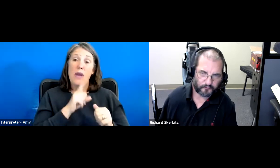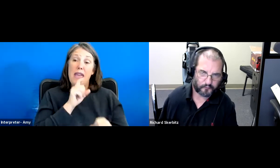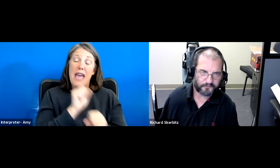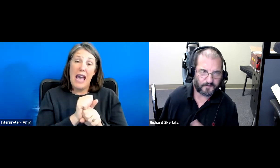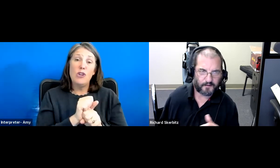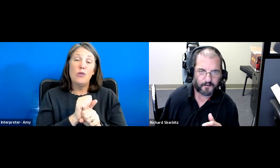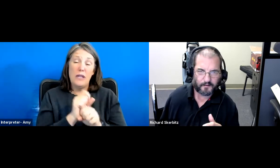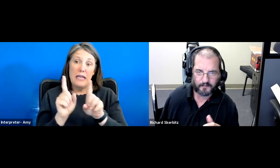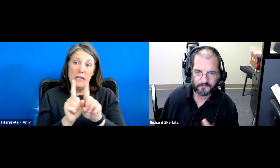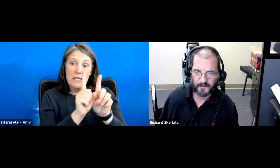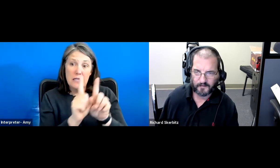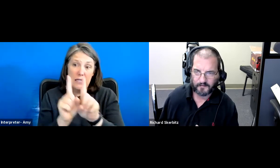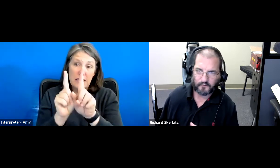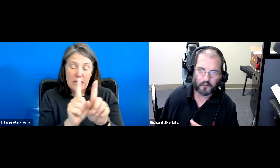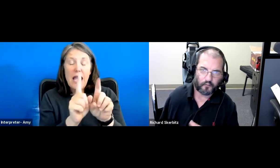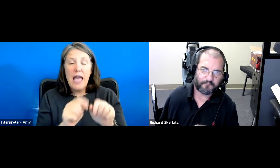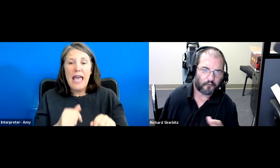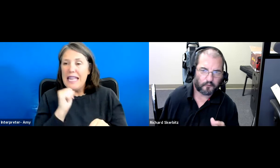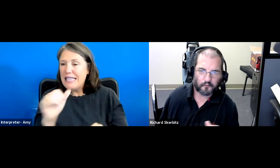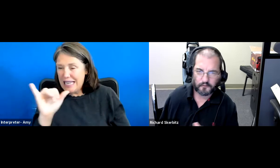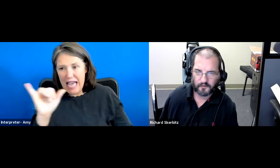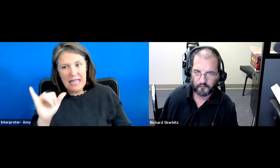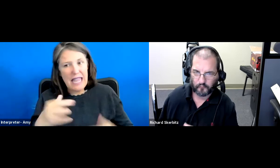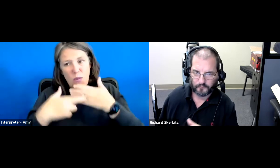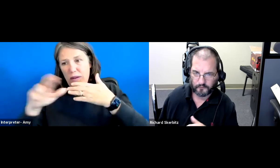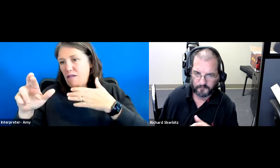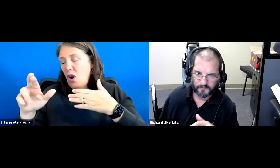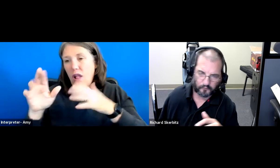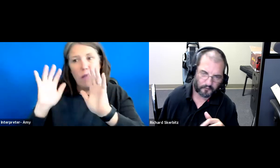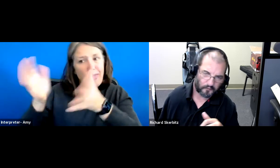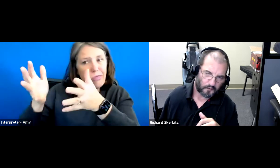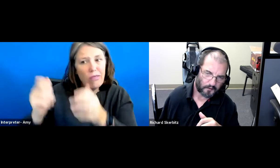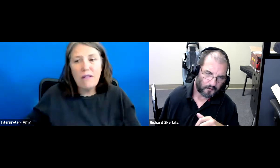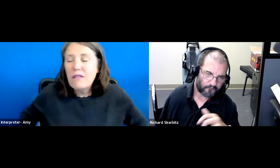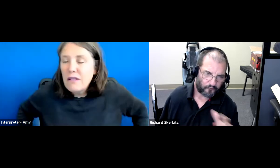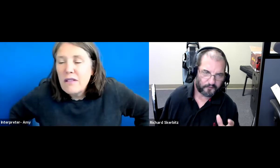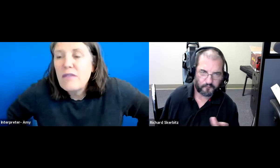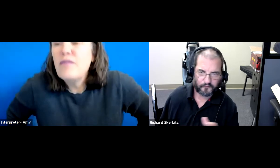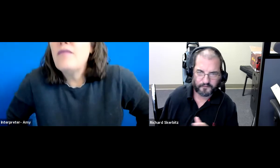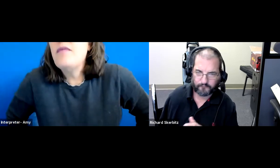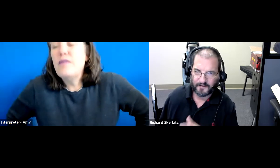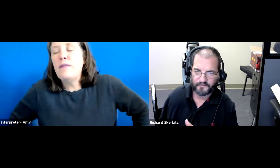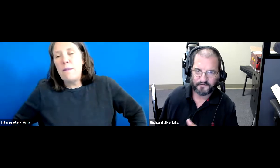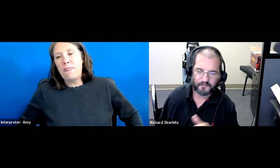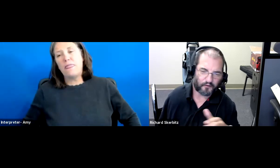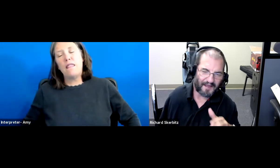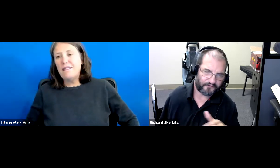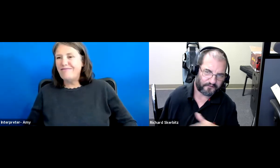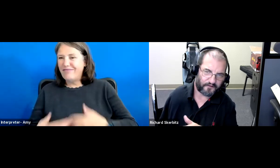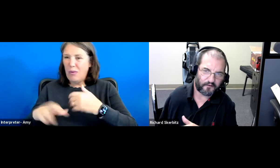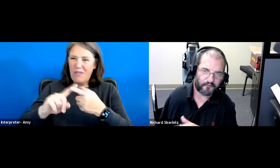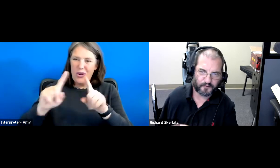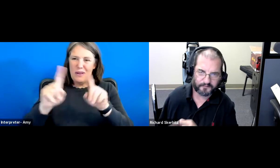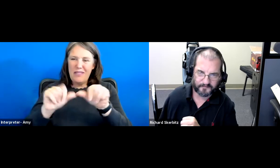walk through. It's not like a referral, that we're referring them to a different agency. We're